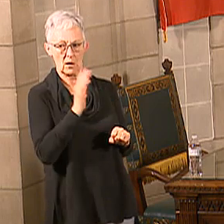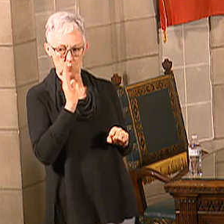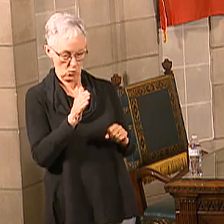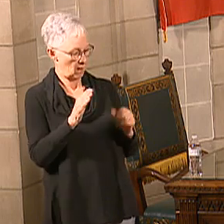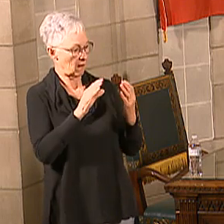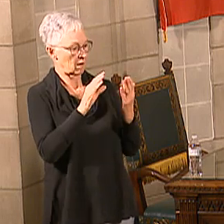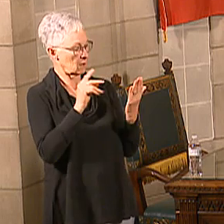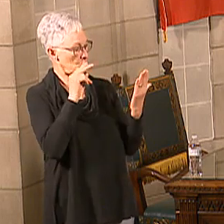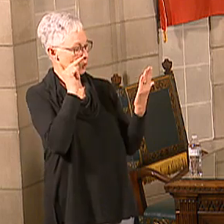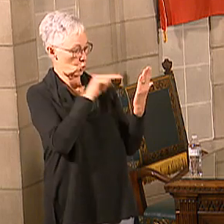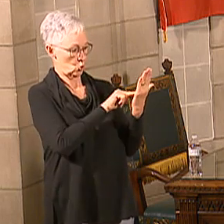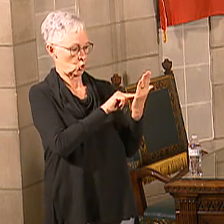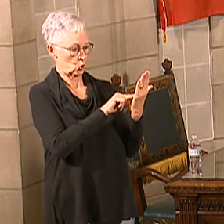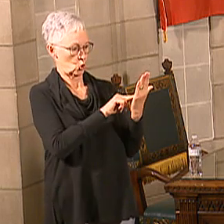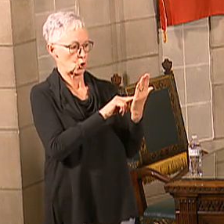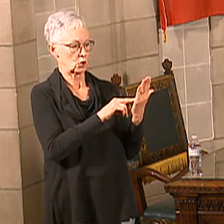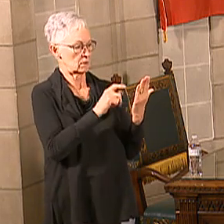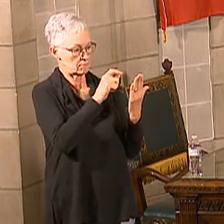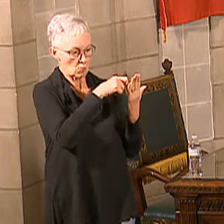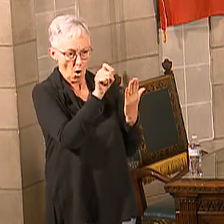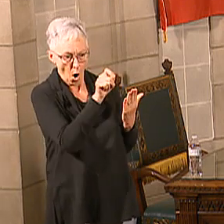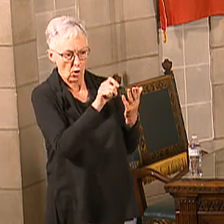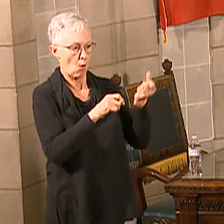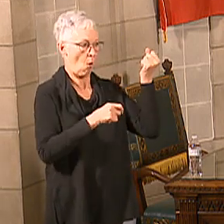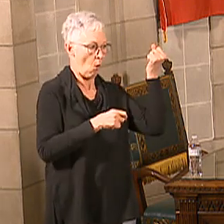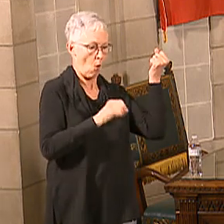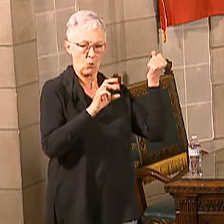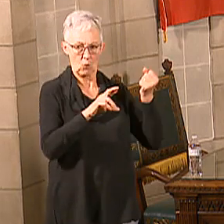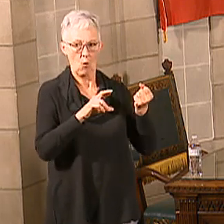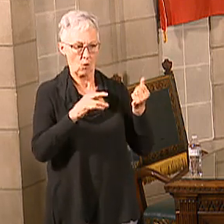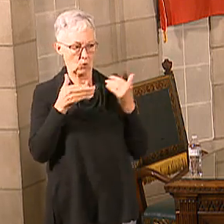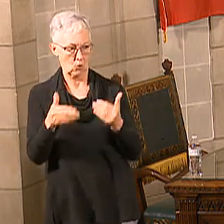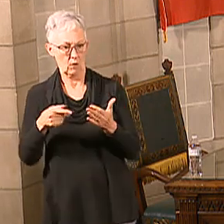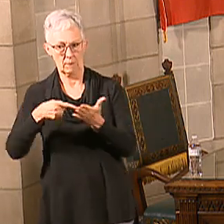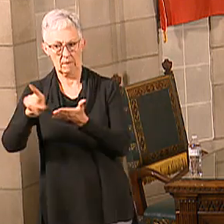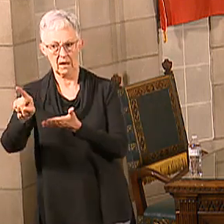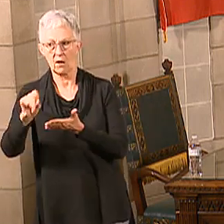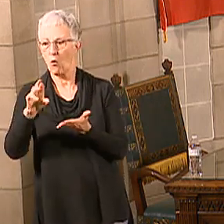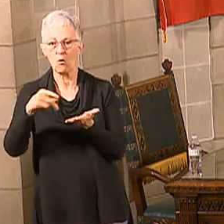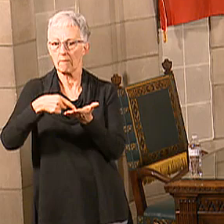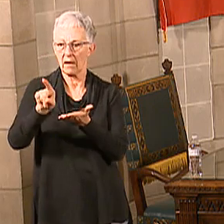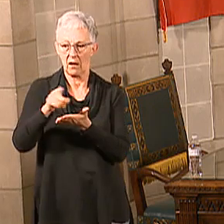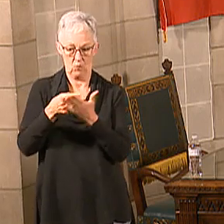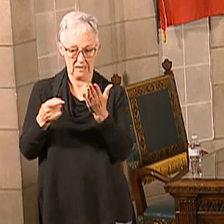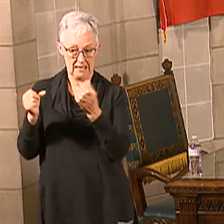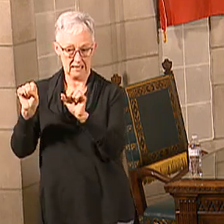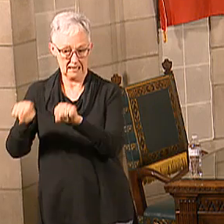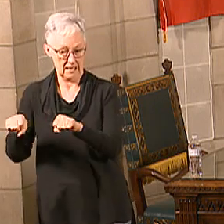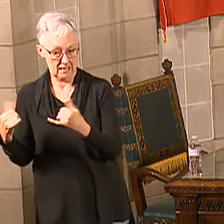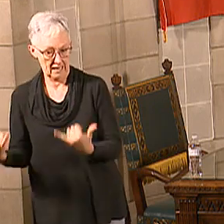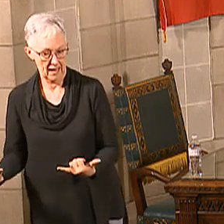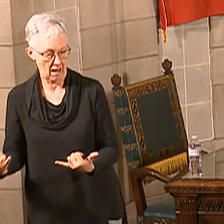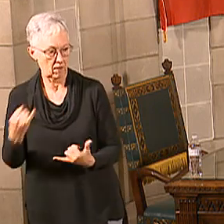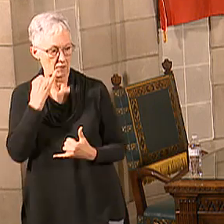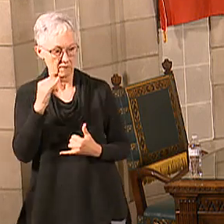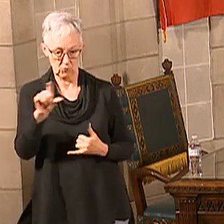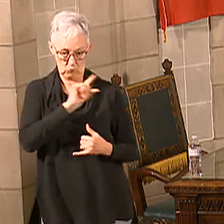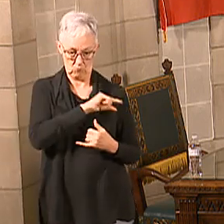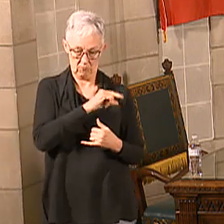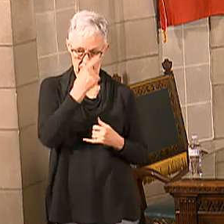your claim on file, and we'll get everything processed for you.